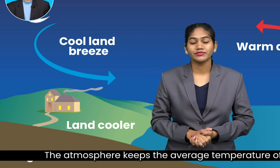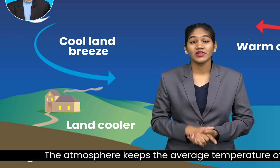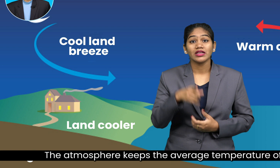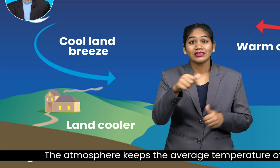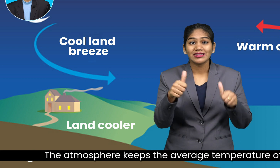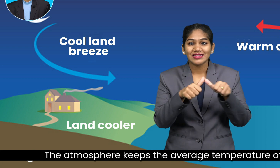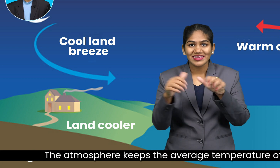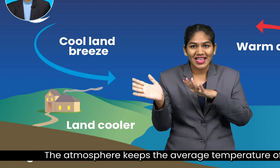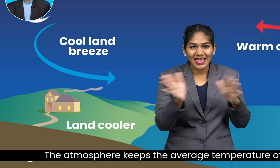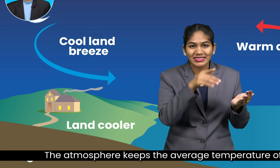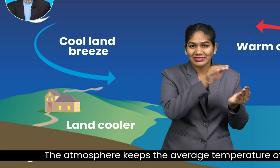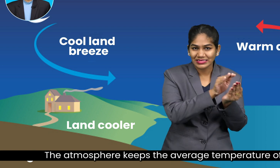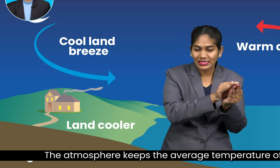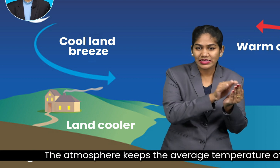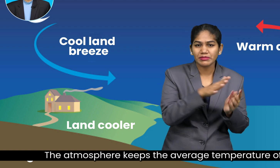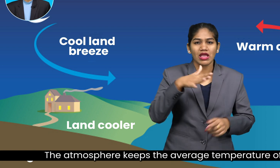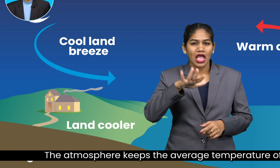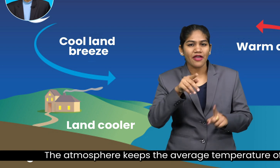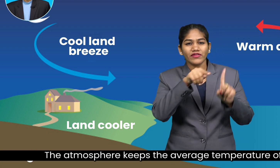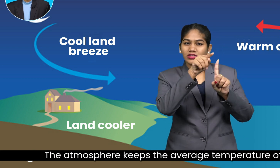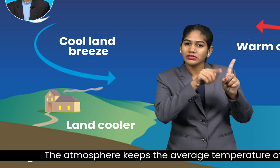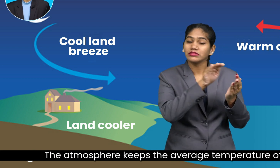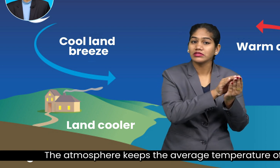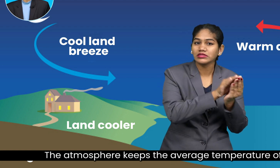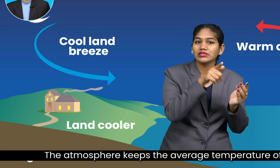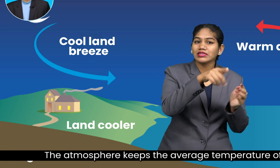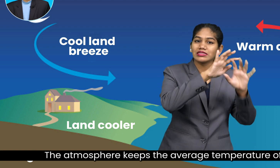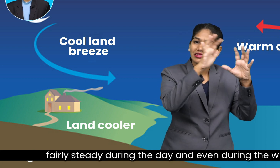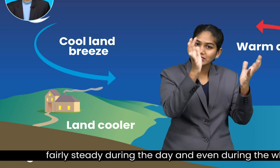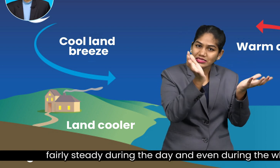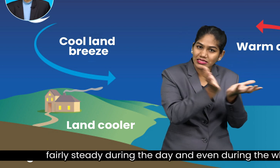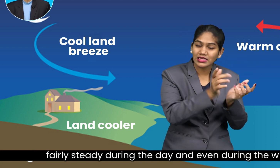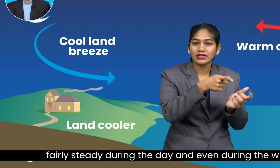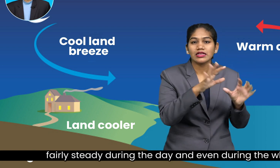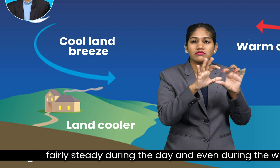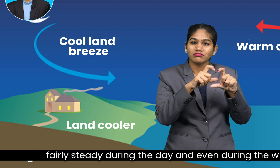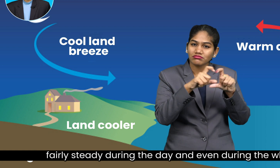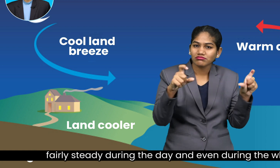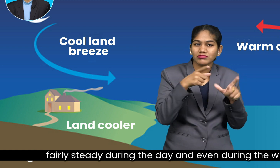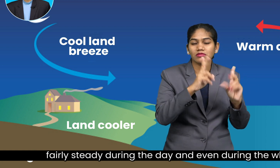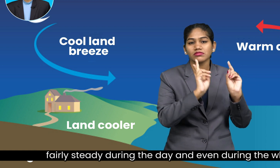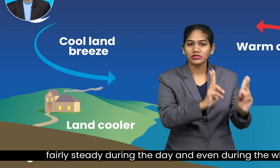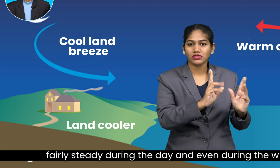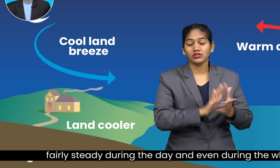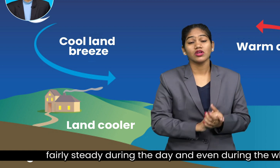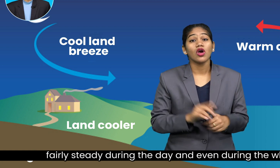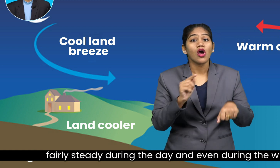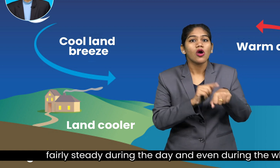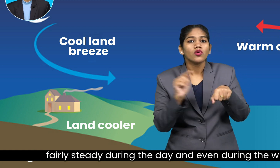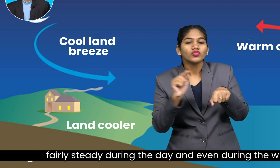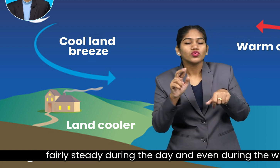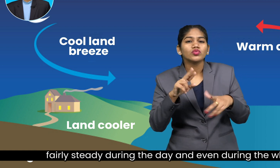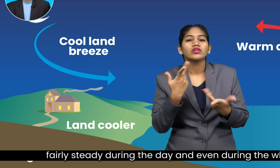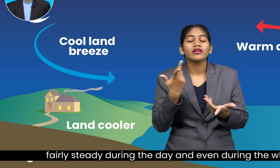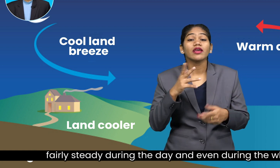The atmosphere keeps the average temperature of the earth fairly steady during the